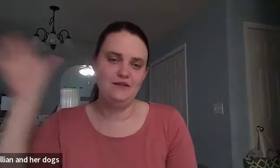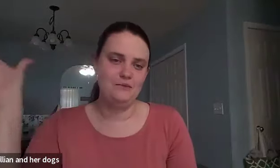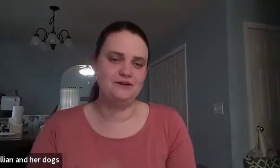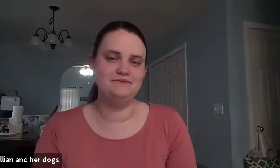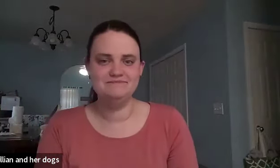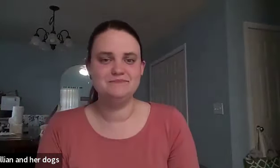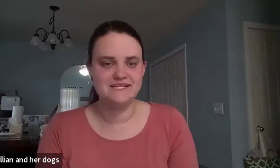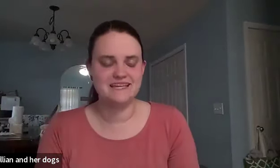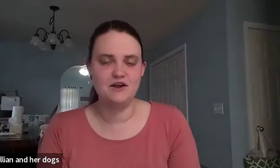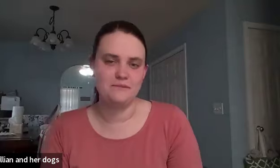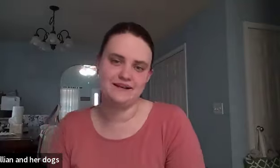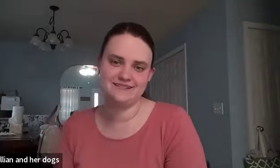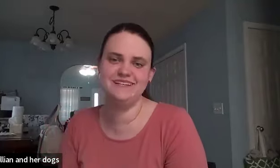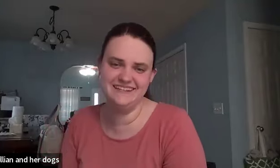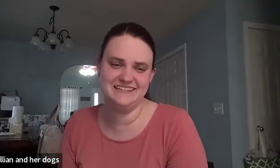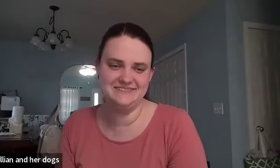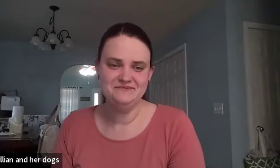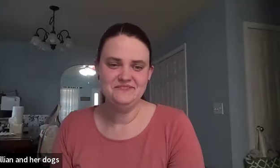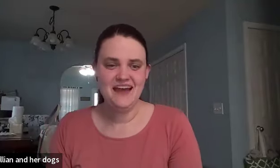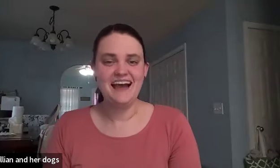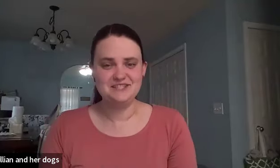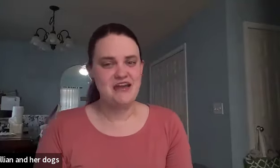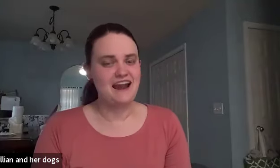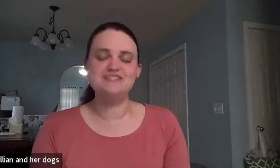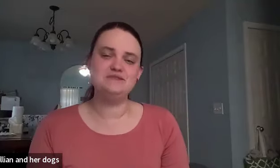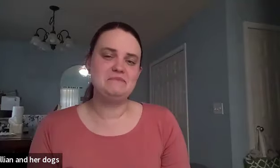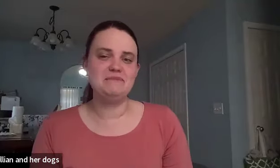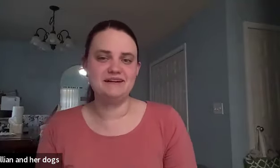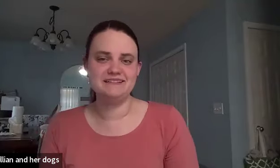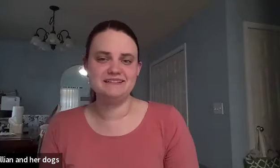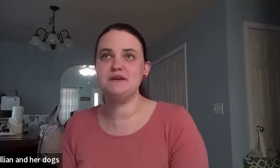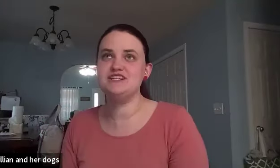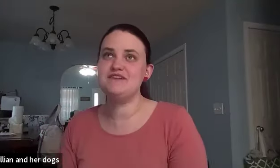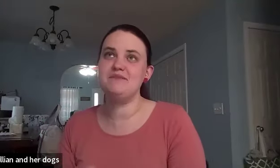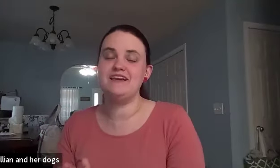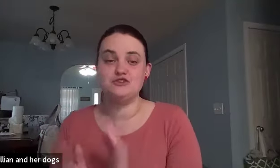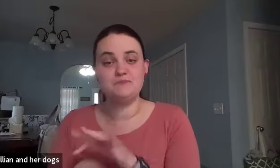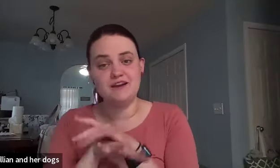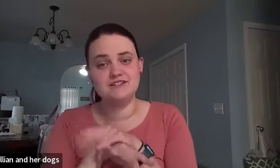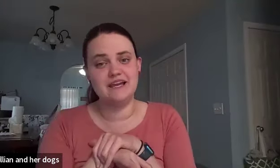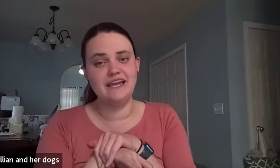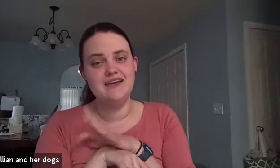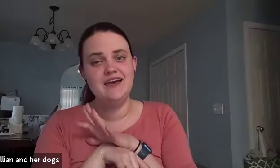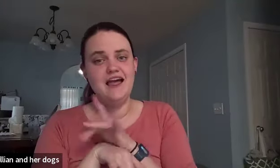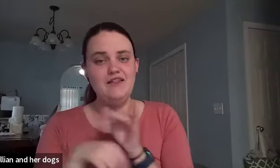"Hello, Martin. Please get all the bugs." I do that. I do name my bugs, especially if I'm like, if they're spiders, I'm like, That's so "Hello."